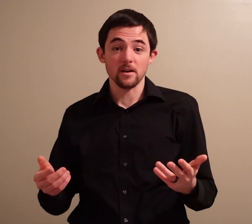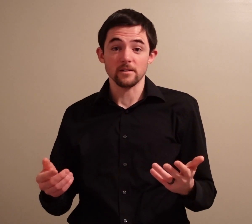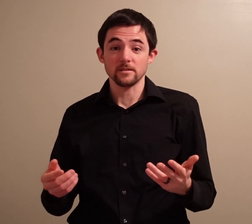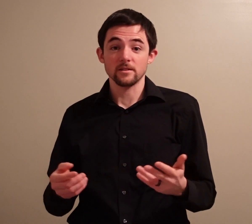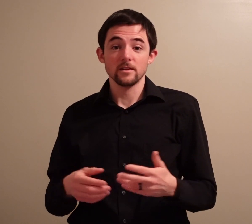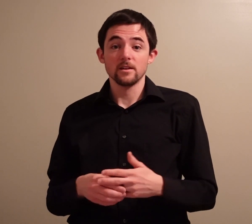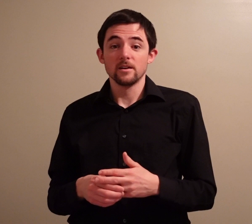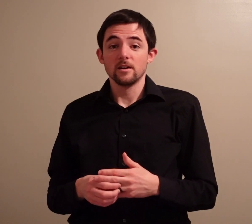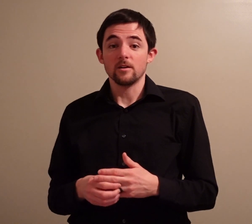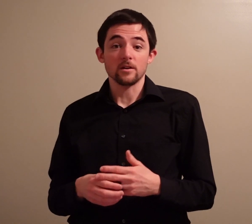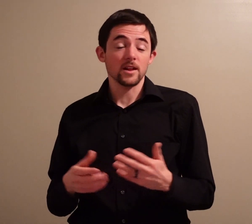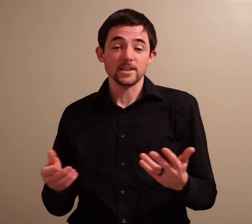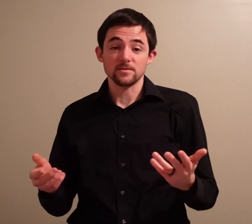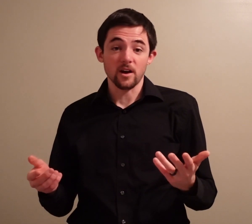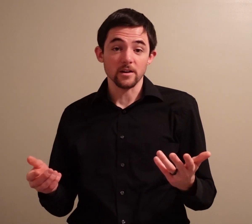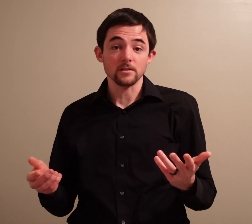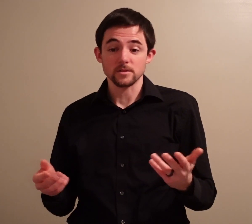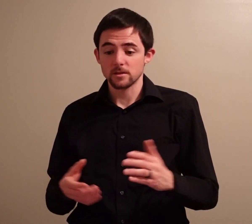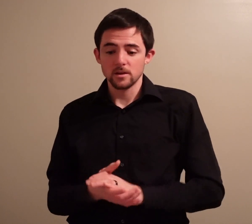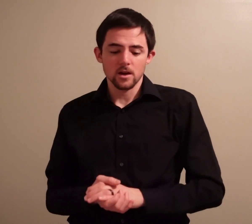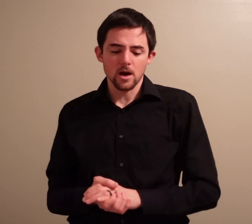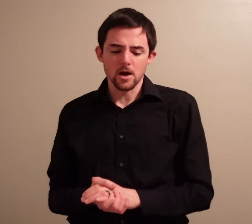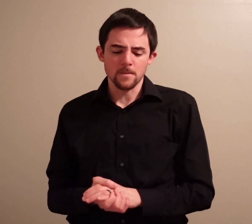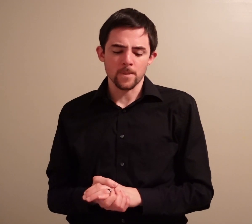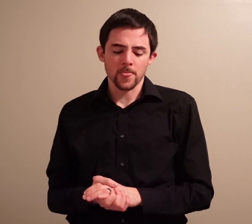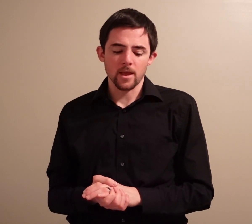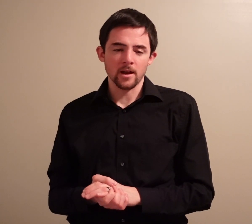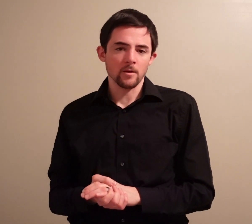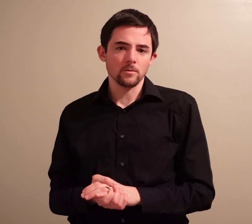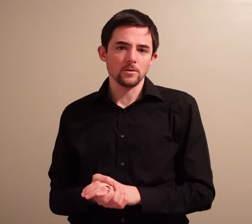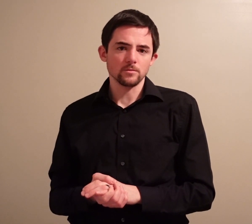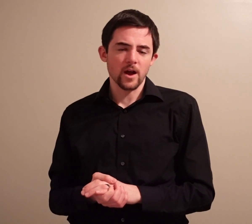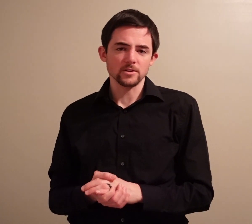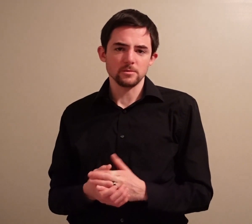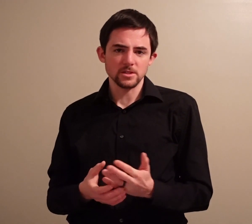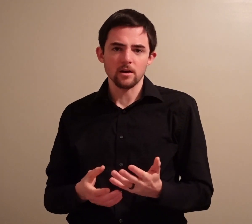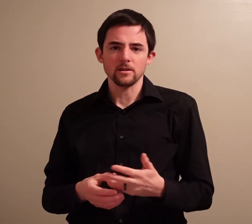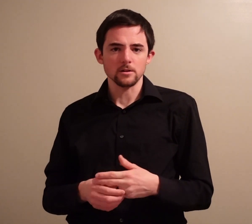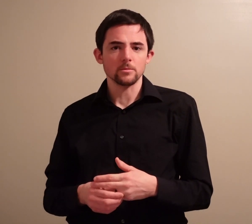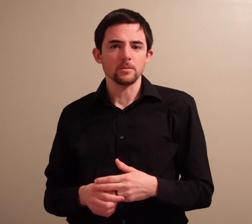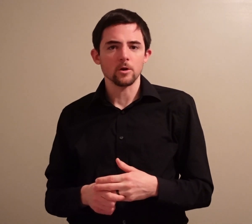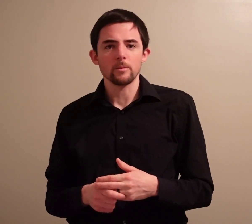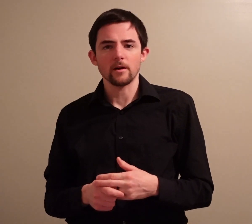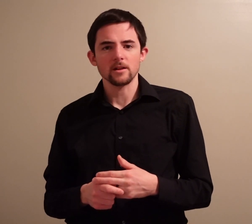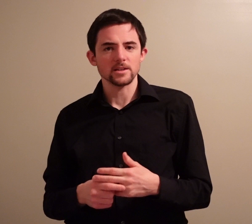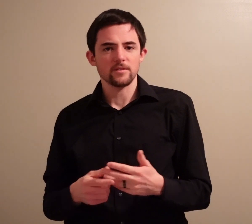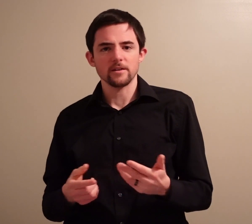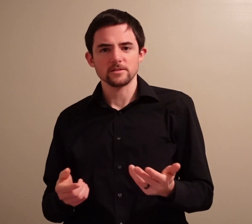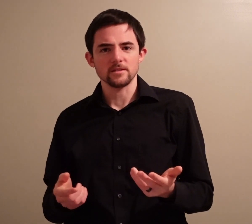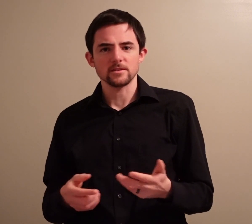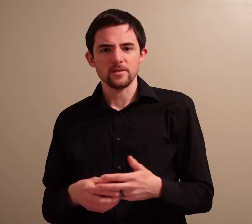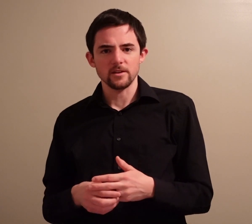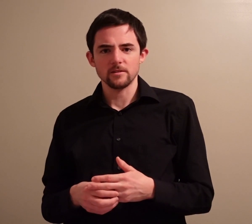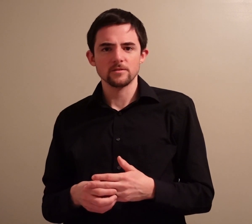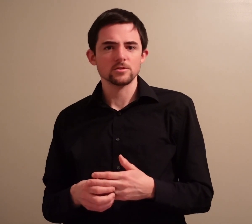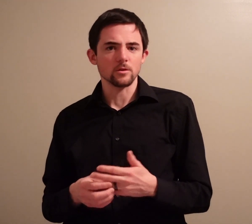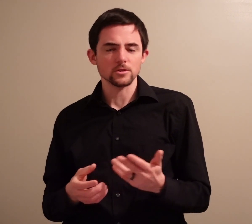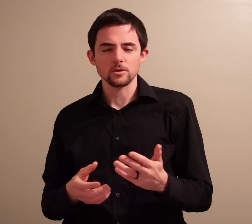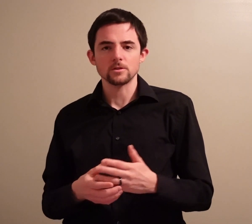classifying or classifiers. And I will actually be talking a little bit more about classifiers in this video